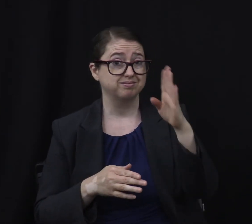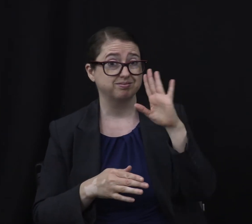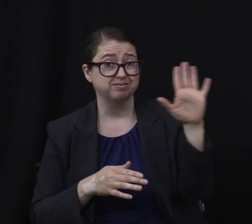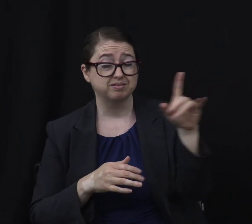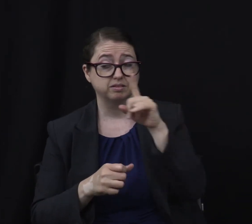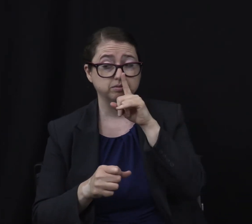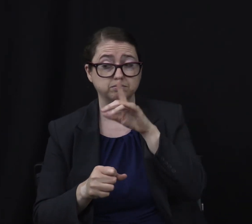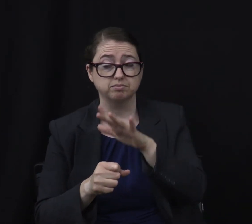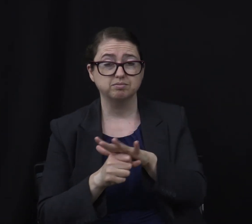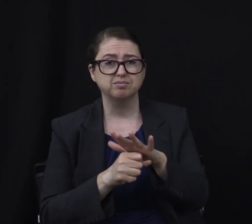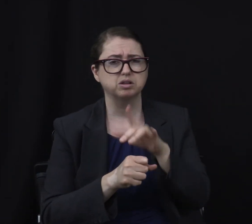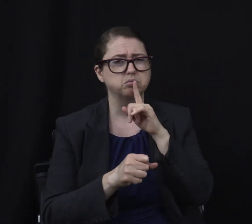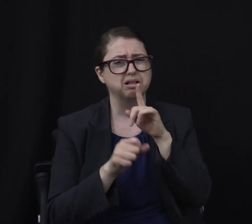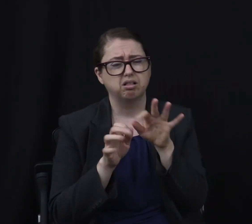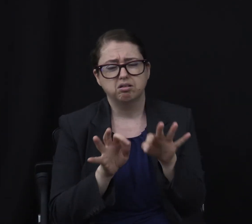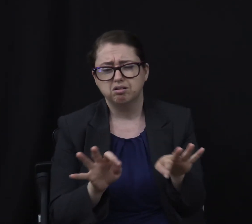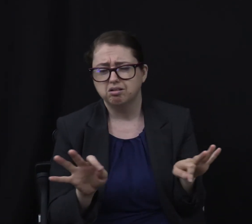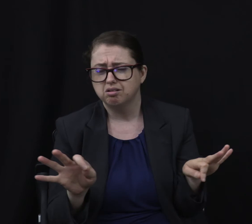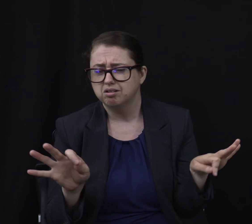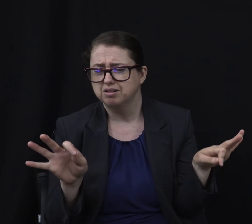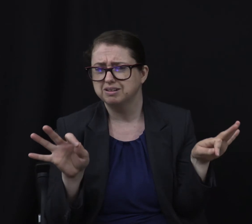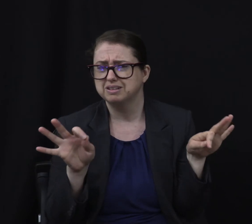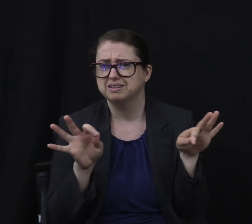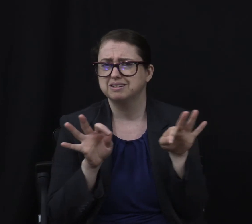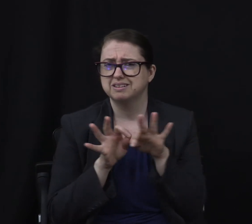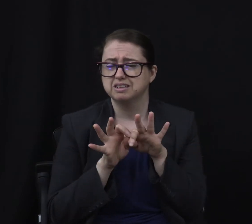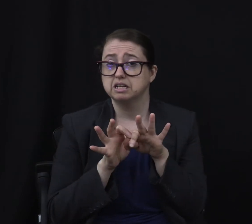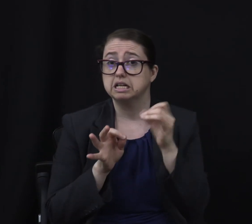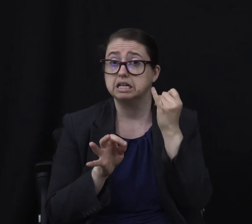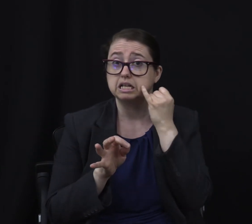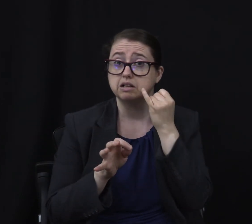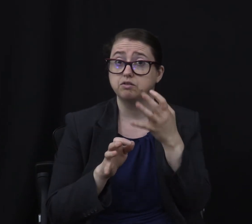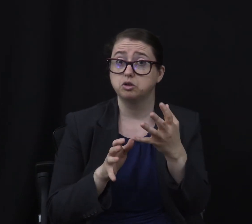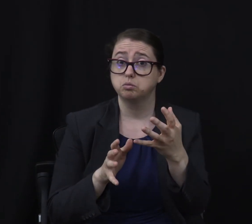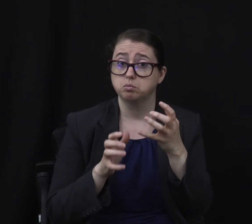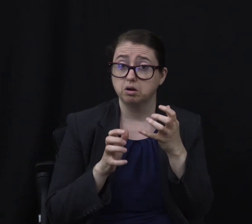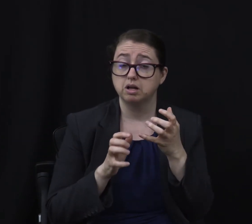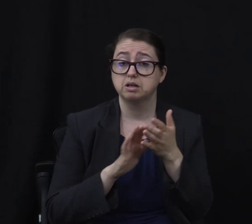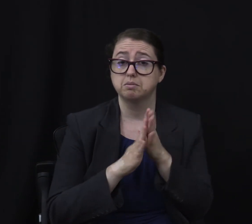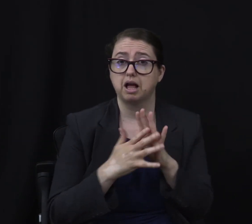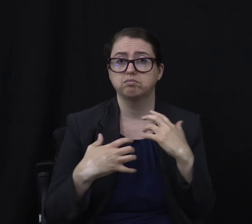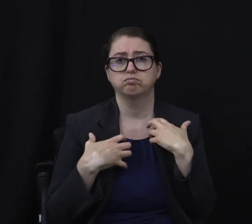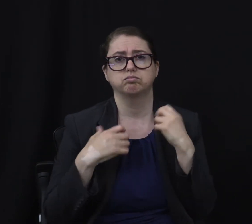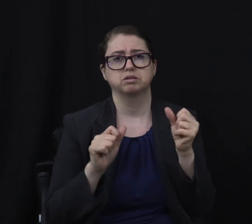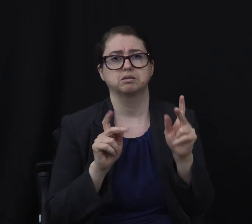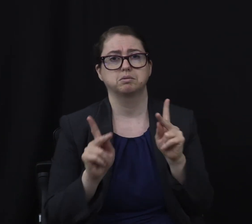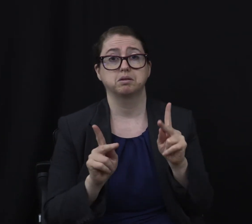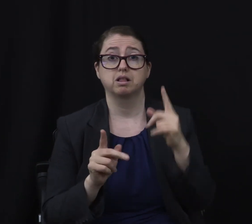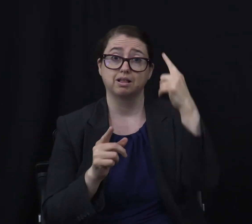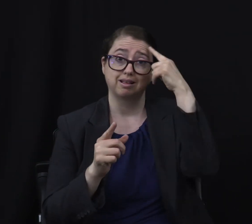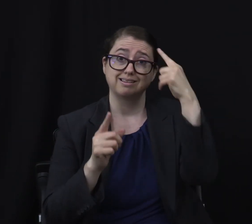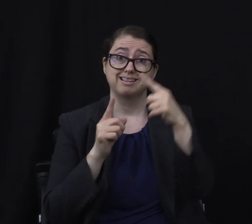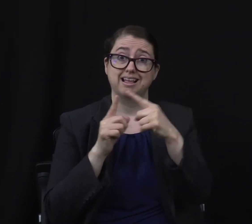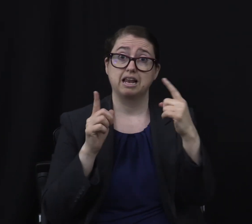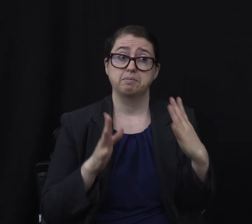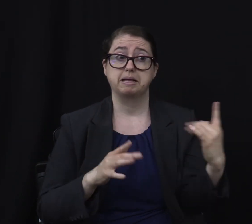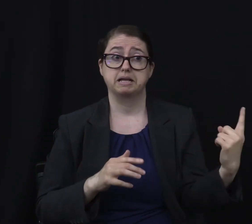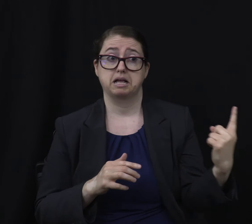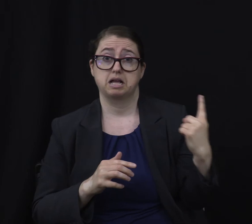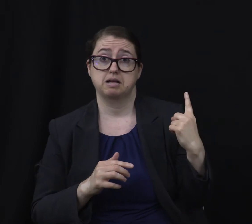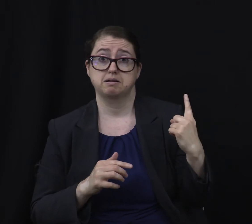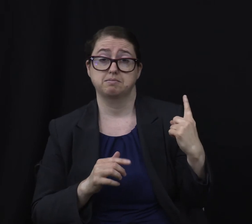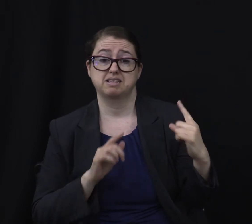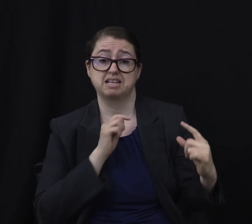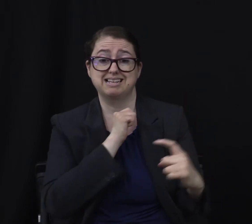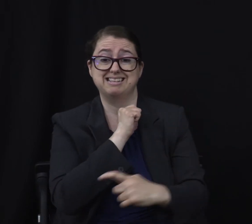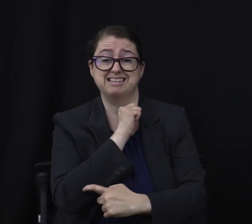paramount to being a courageous people. You see, when the enemy comes to me and tempts me to forget who